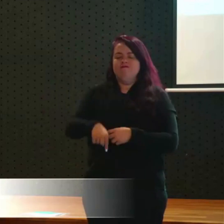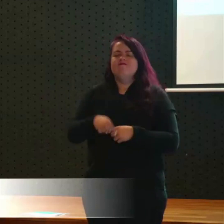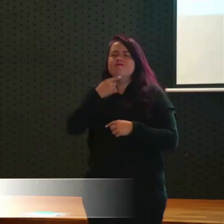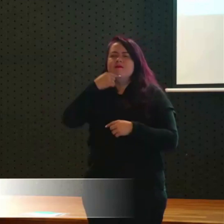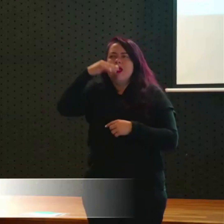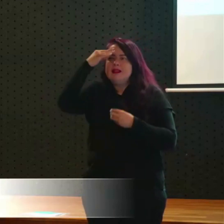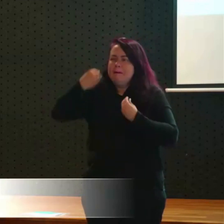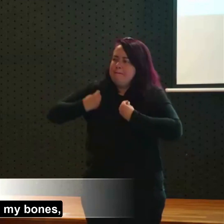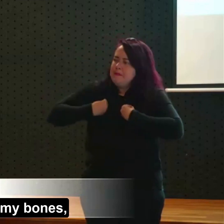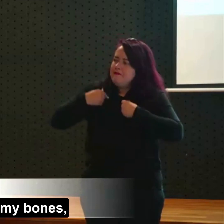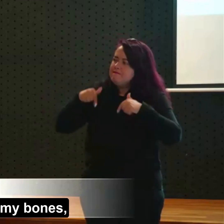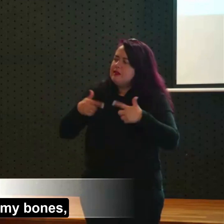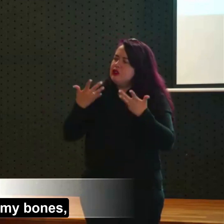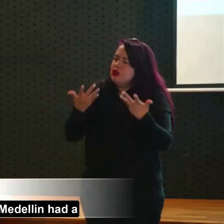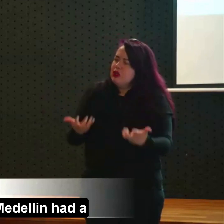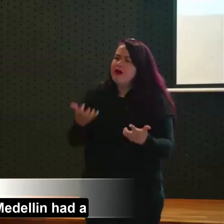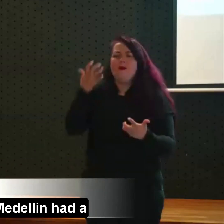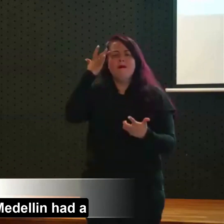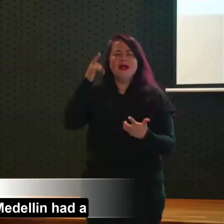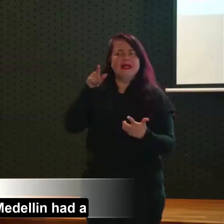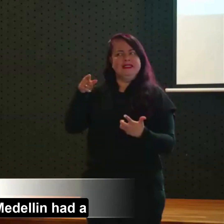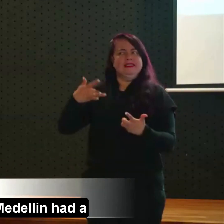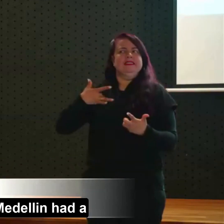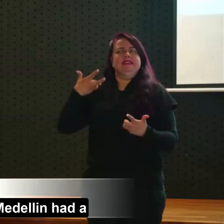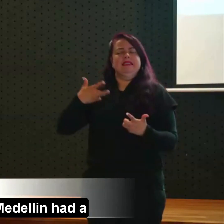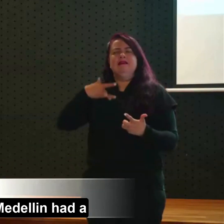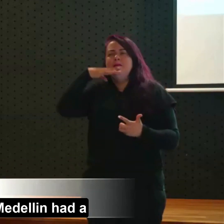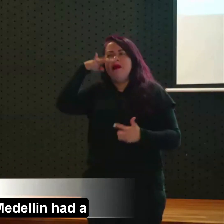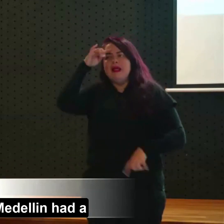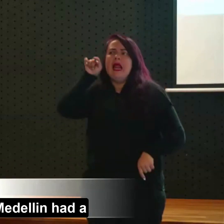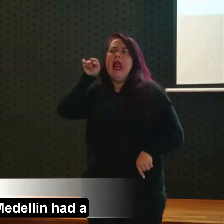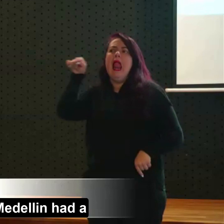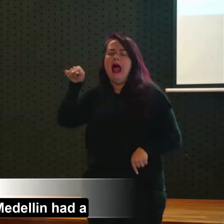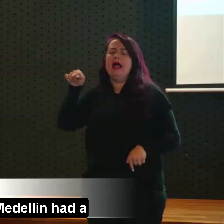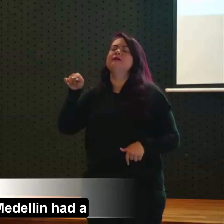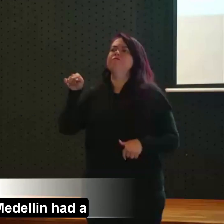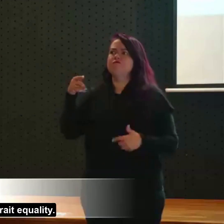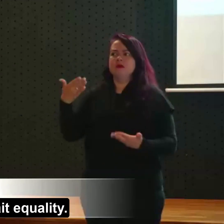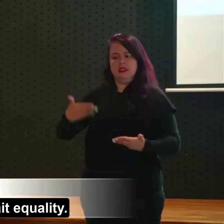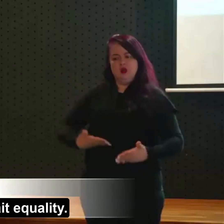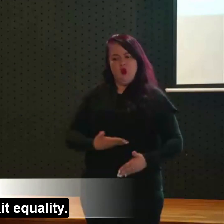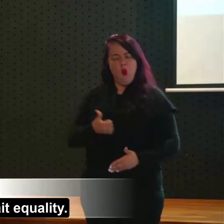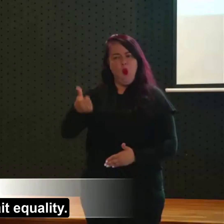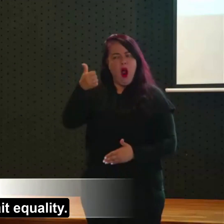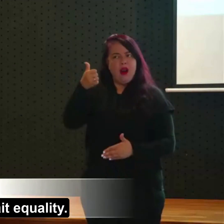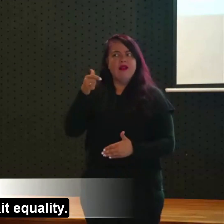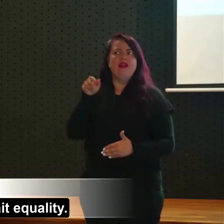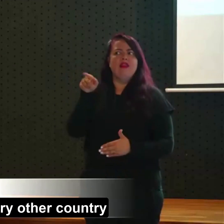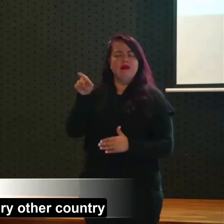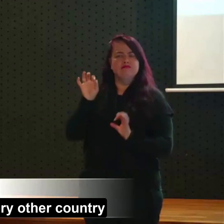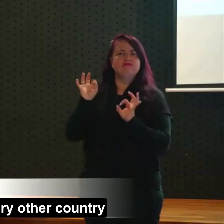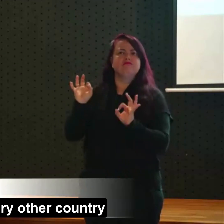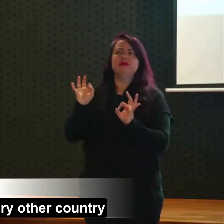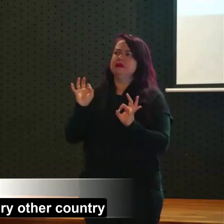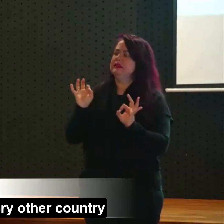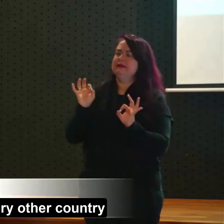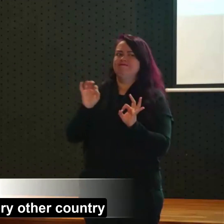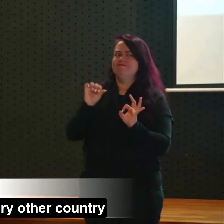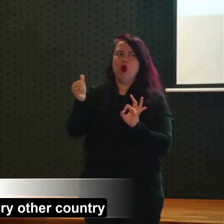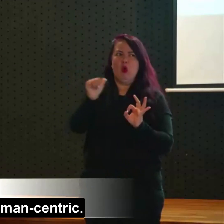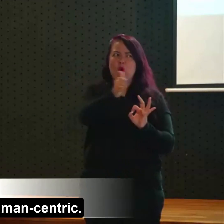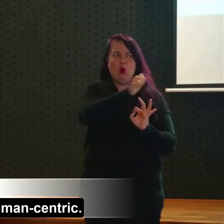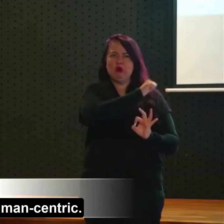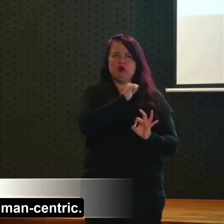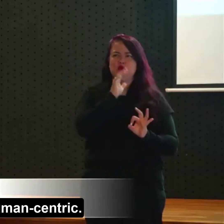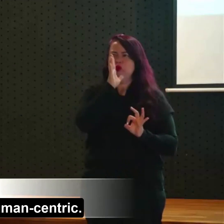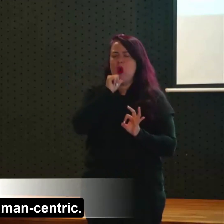felt in my bones that Medellín had a trait, a quality vis-a-vis other